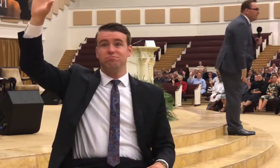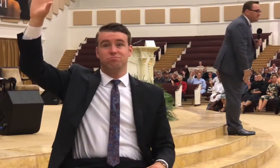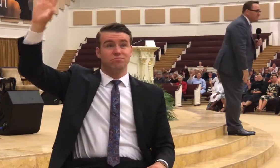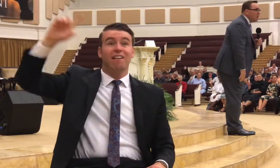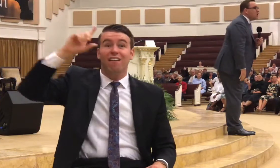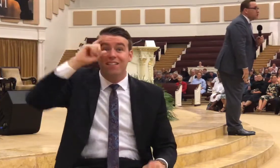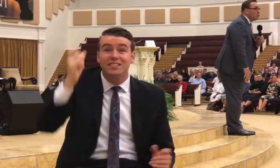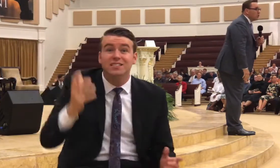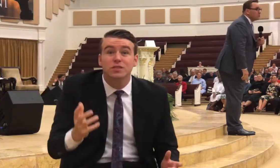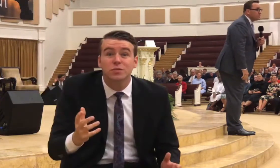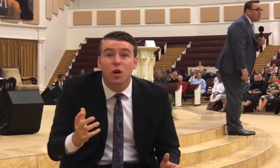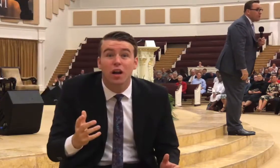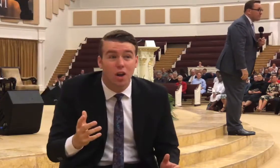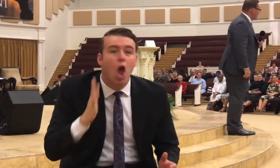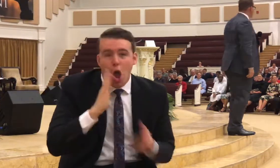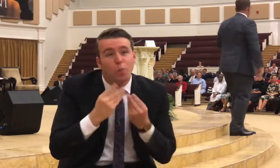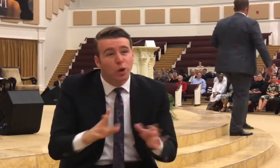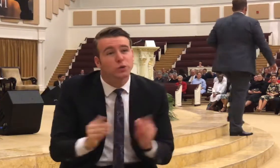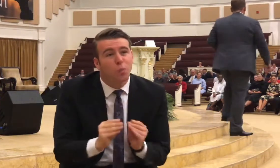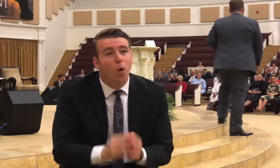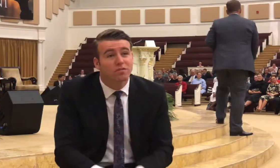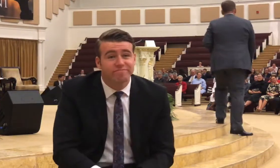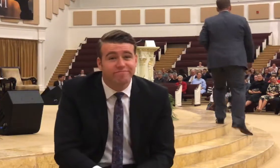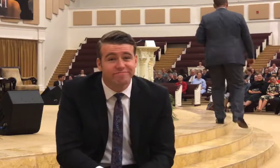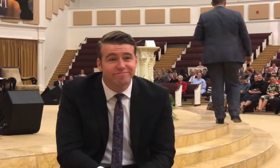Guess what? You're going to lose some more.